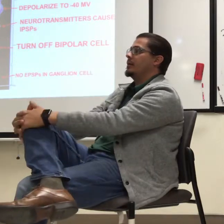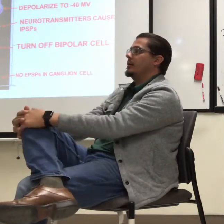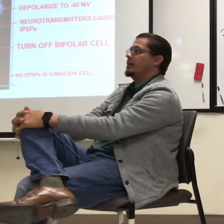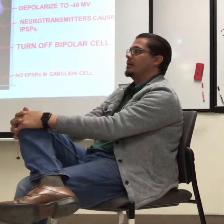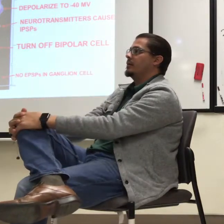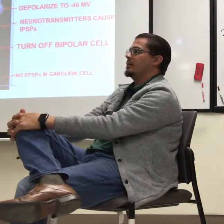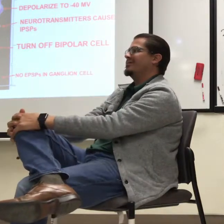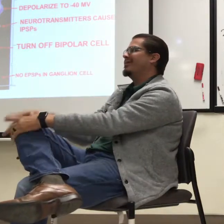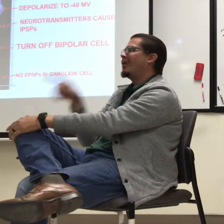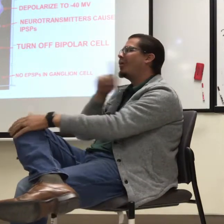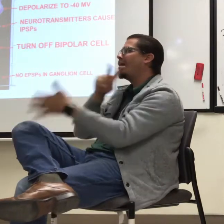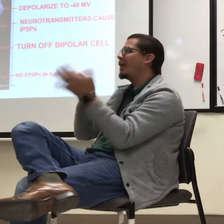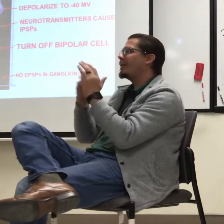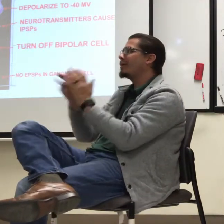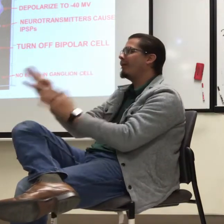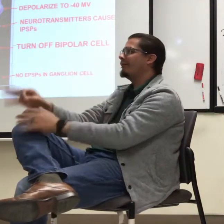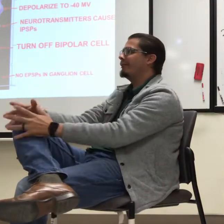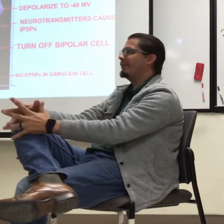Basically, it's turned off.